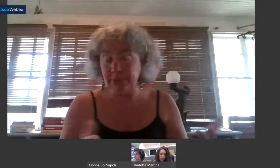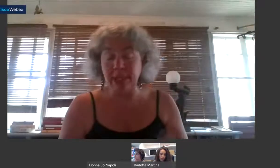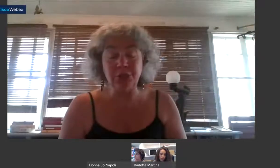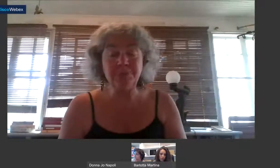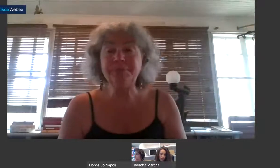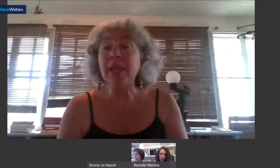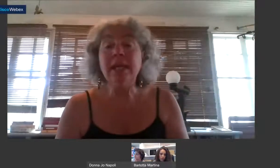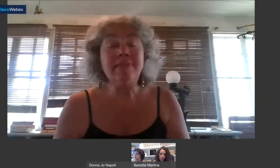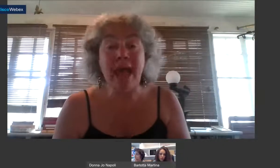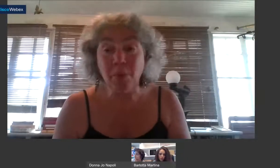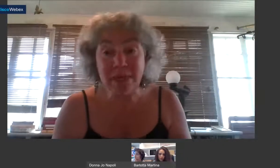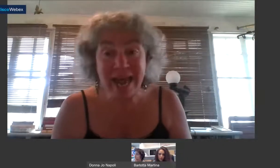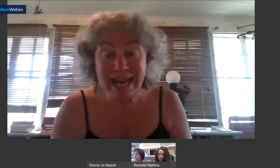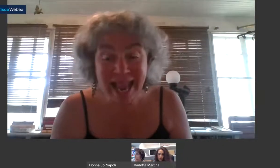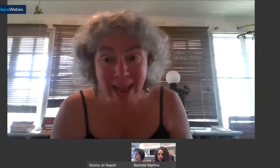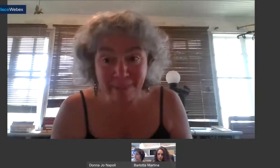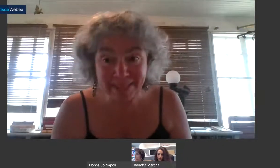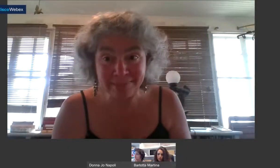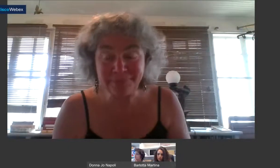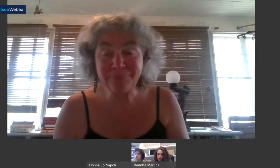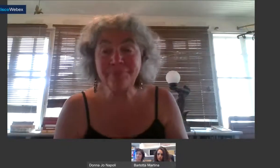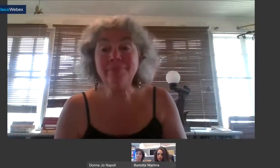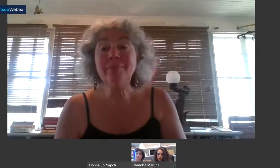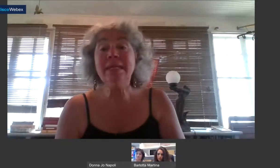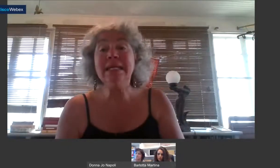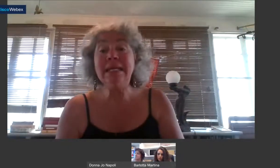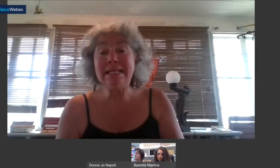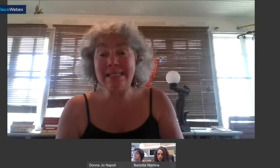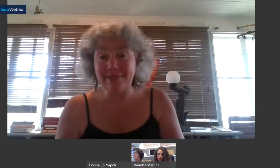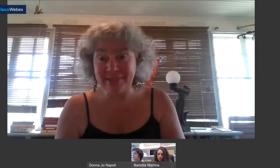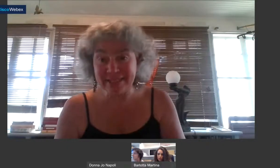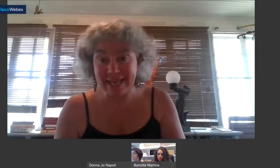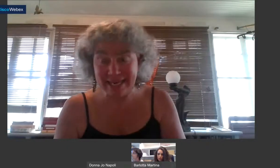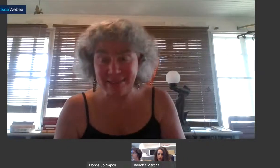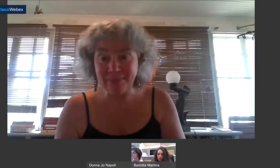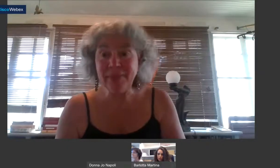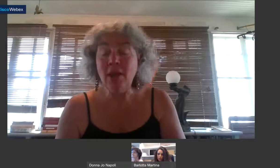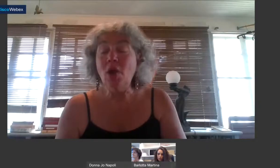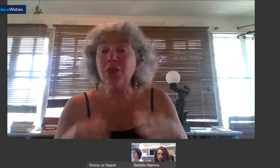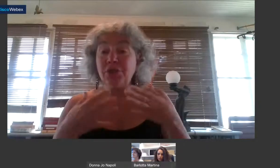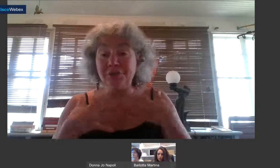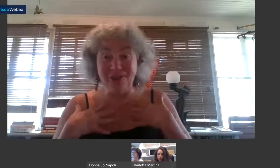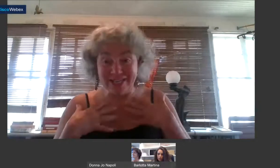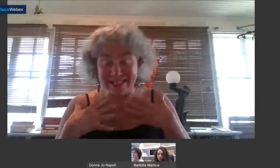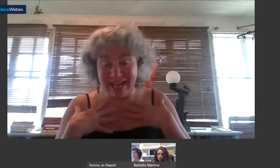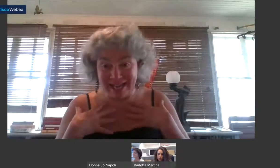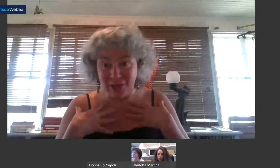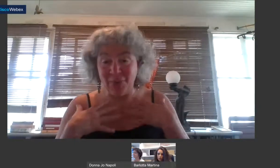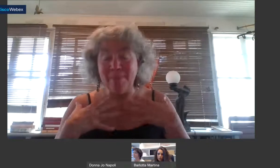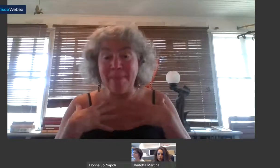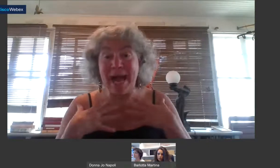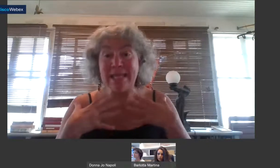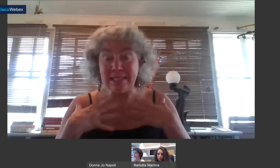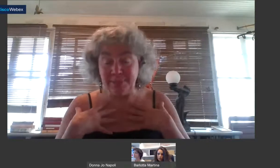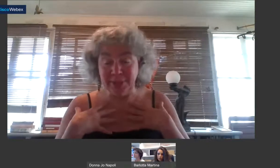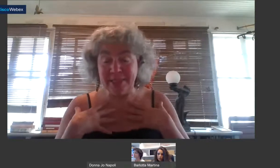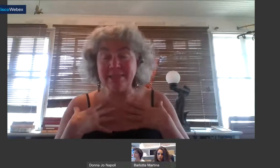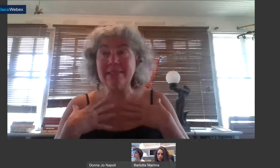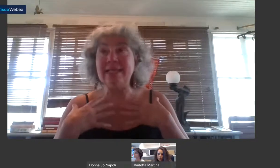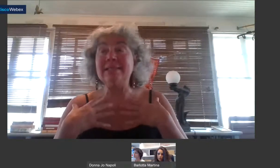such. That would not happen in a deaf setting. So far as I know, my experience is in